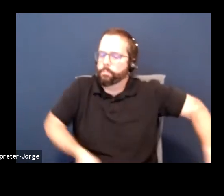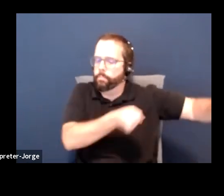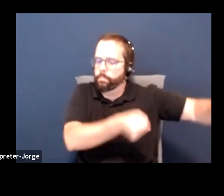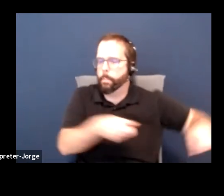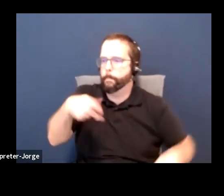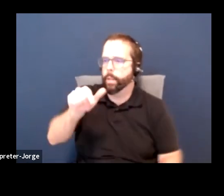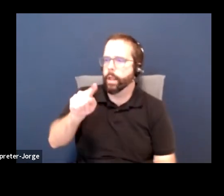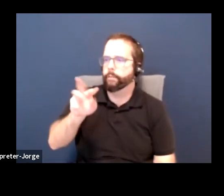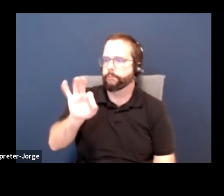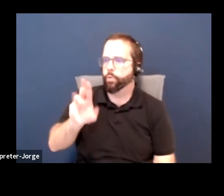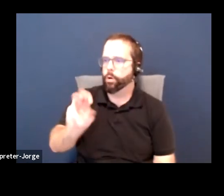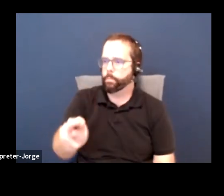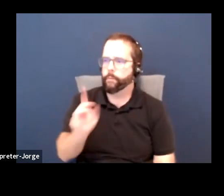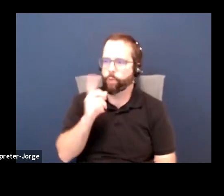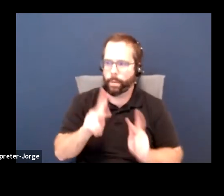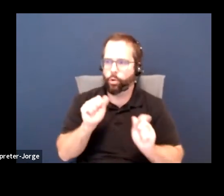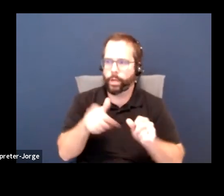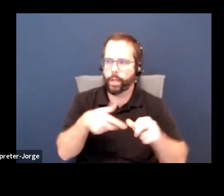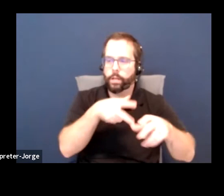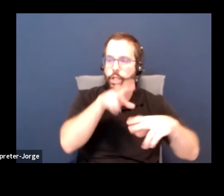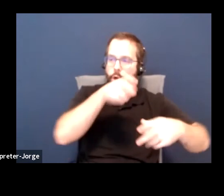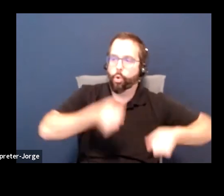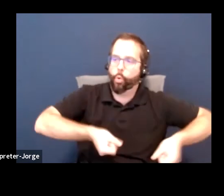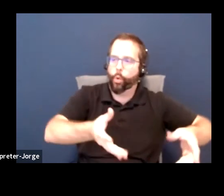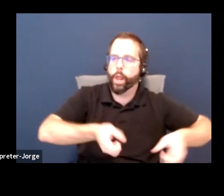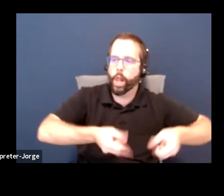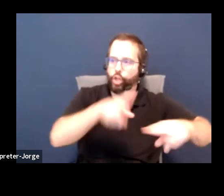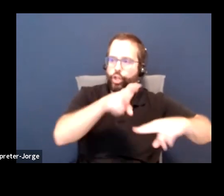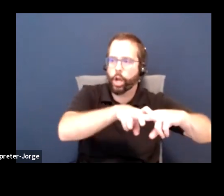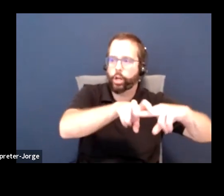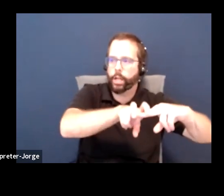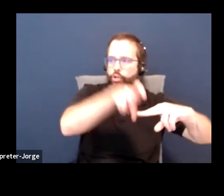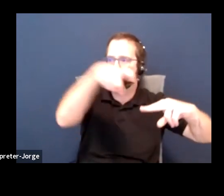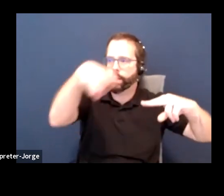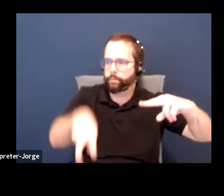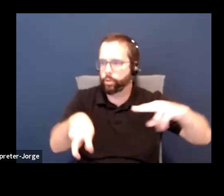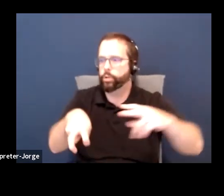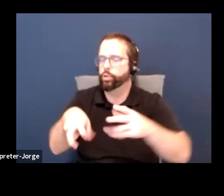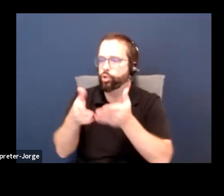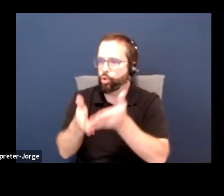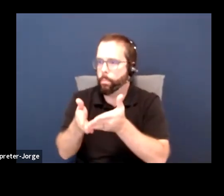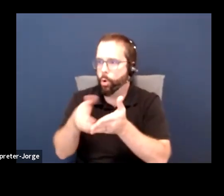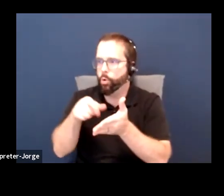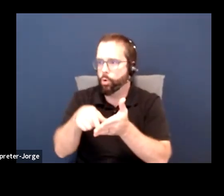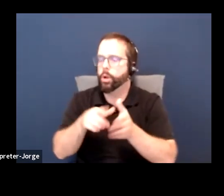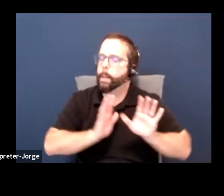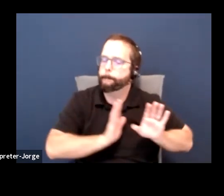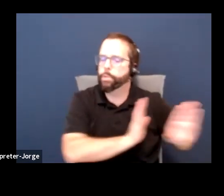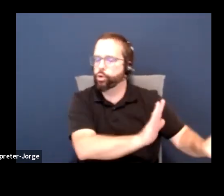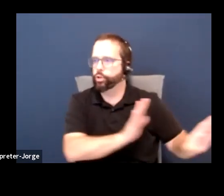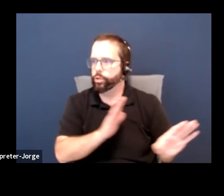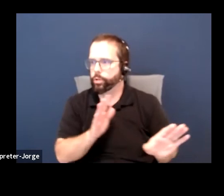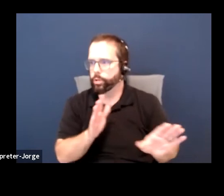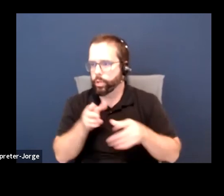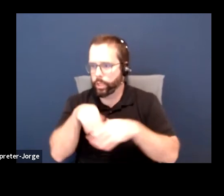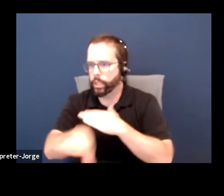water. And so this was an effort with a local small township